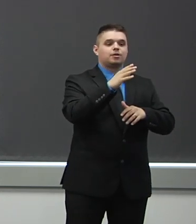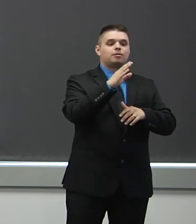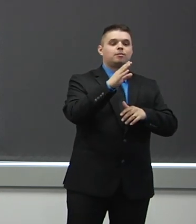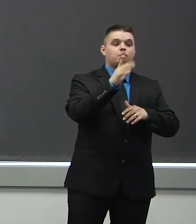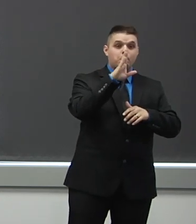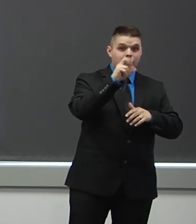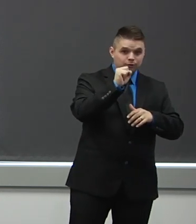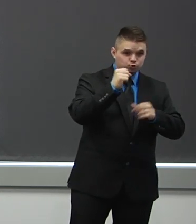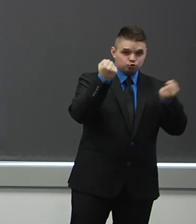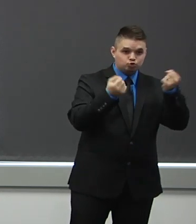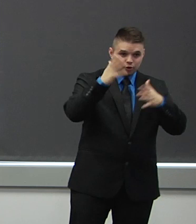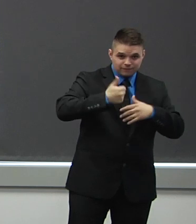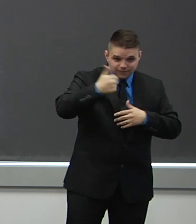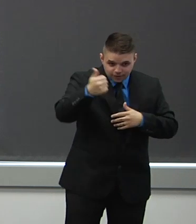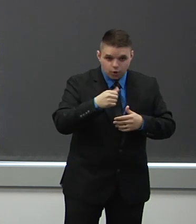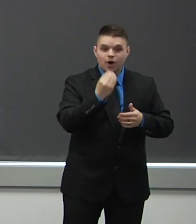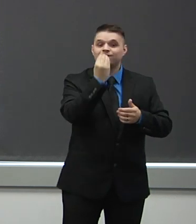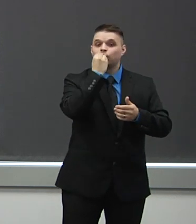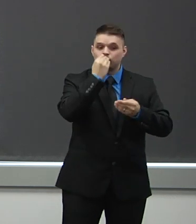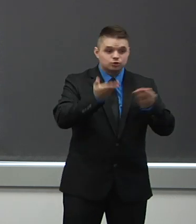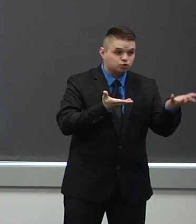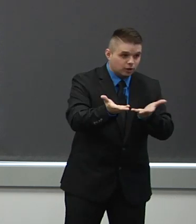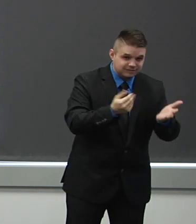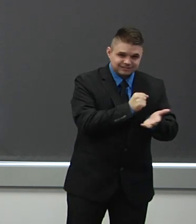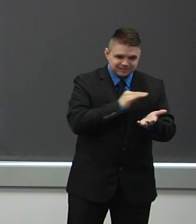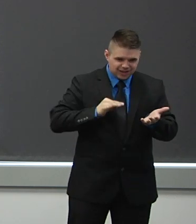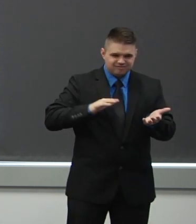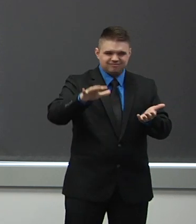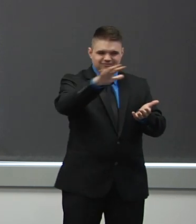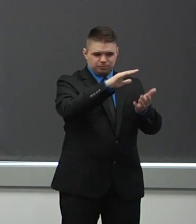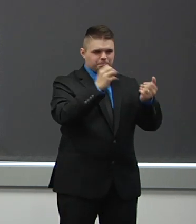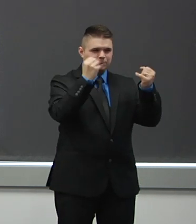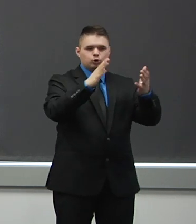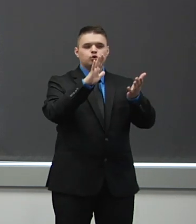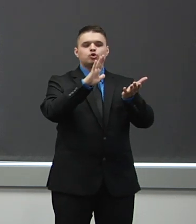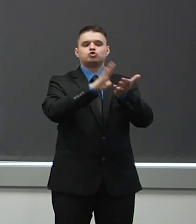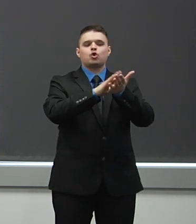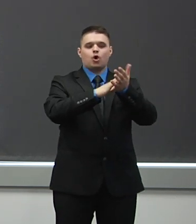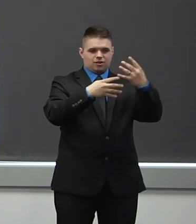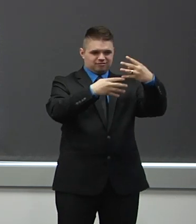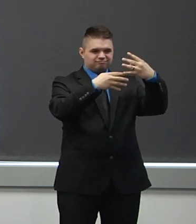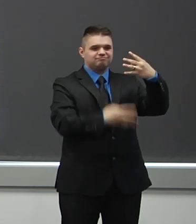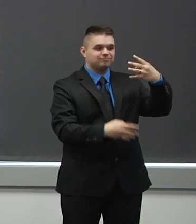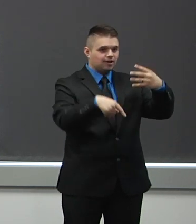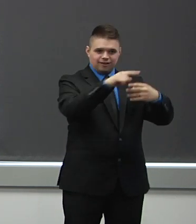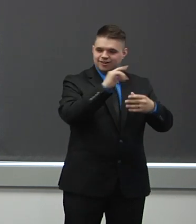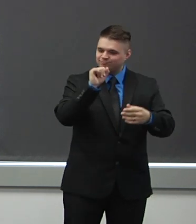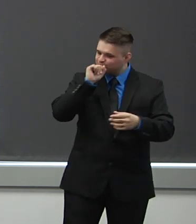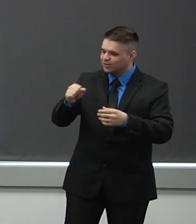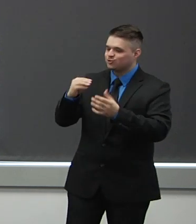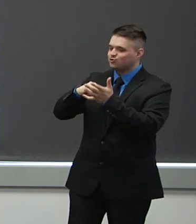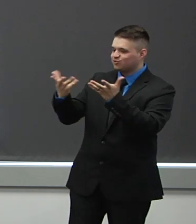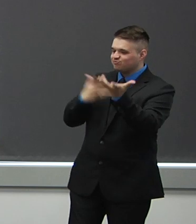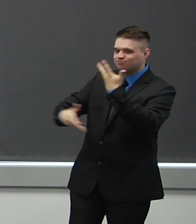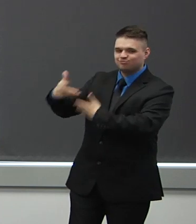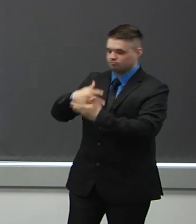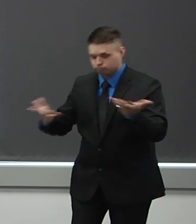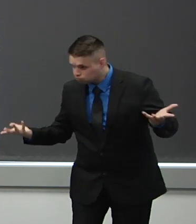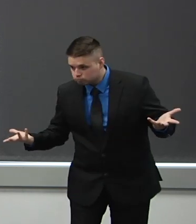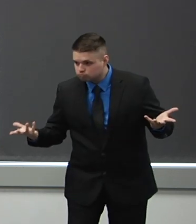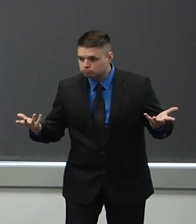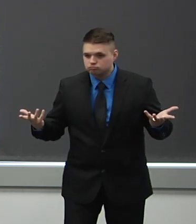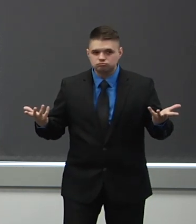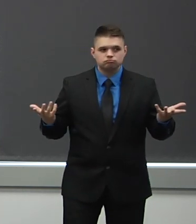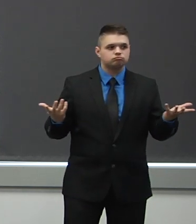service staff. I know how much you love your students and how much you love teaching. This is a